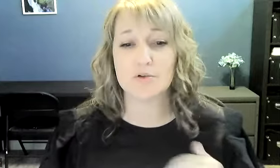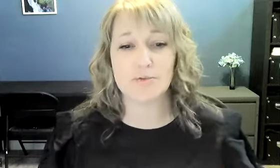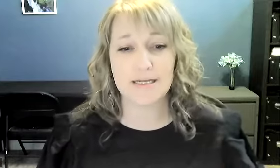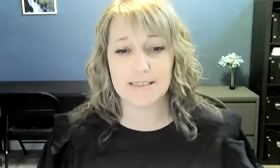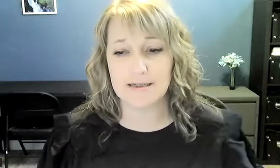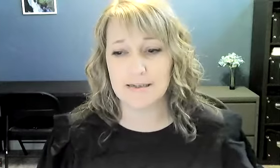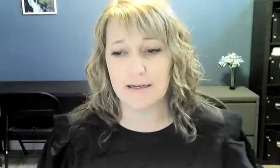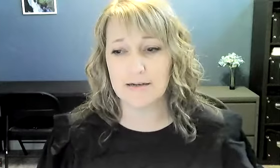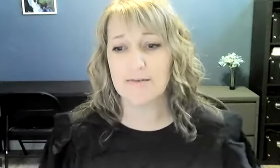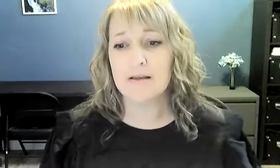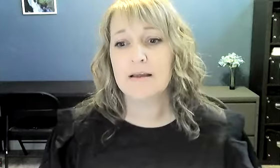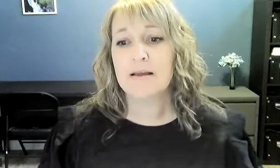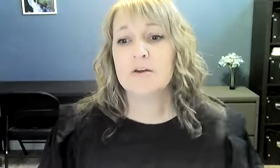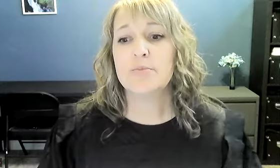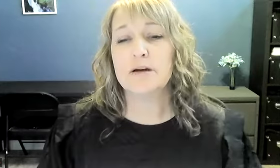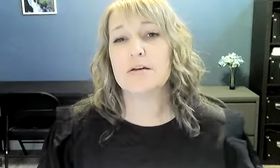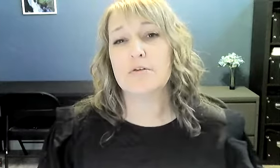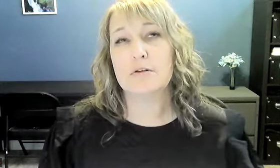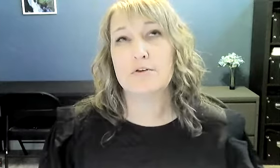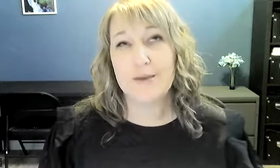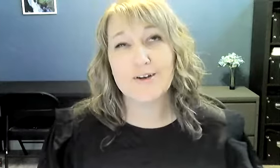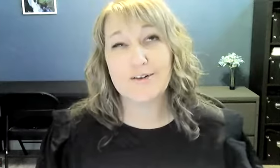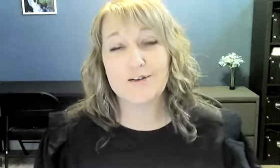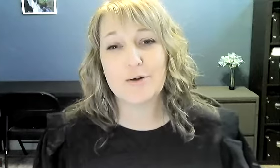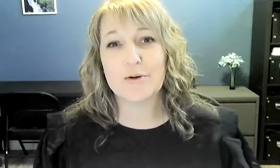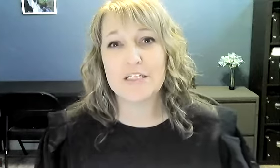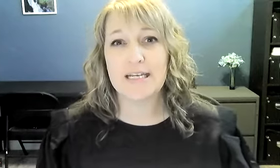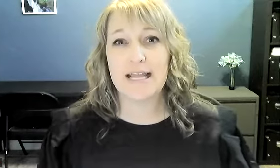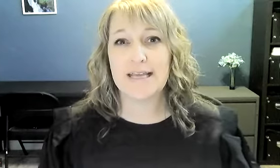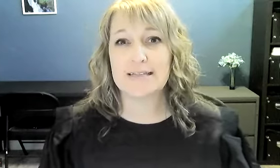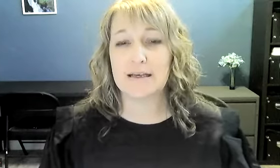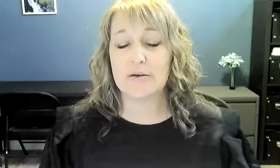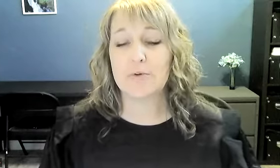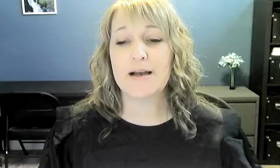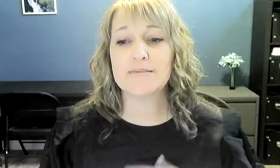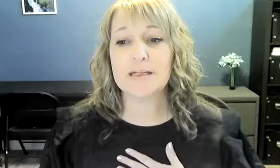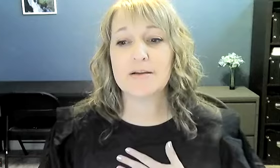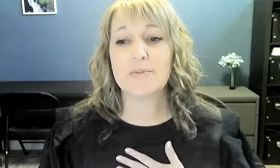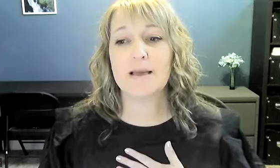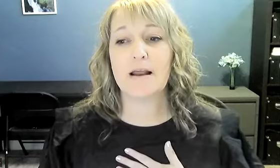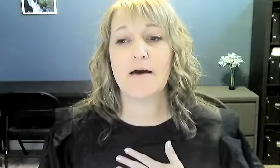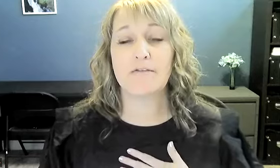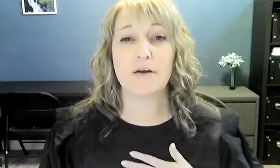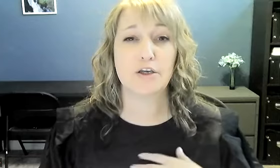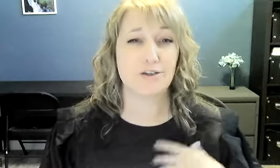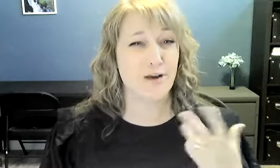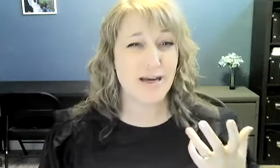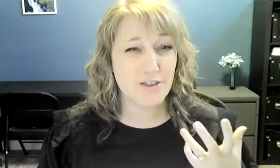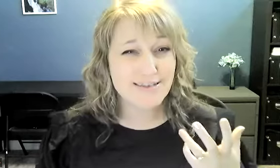right into the sign. Numerical incorporation in ASL reminds me a little bit of contractions